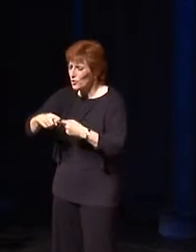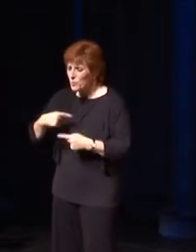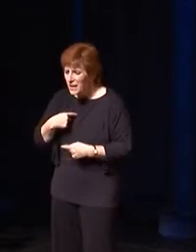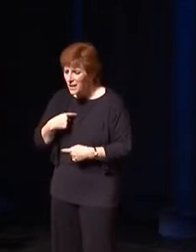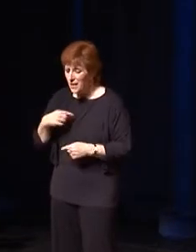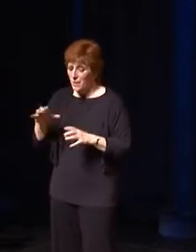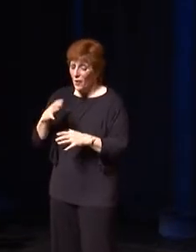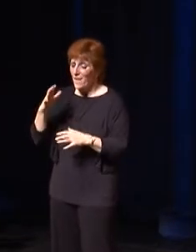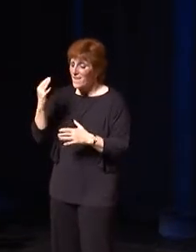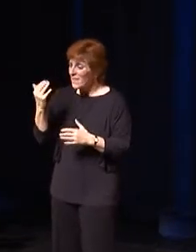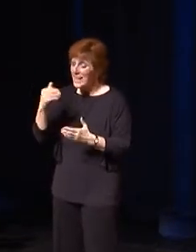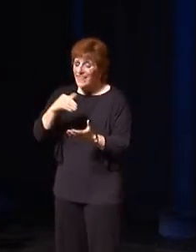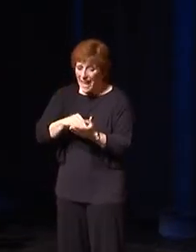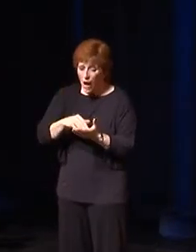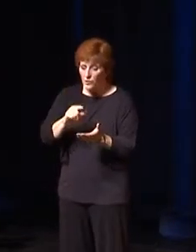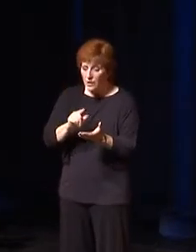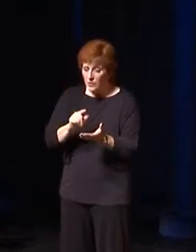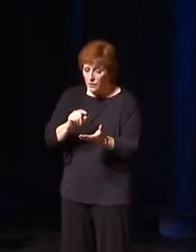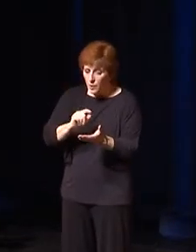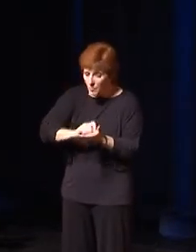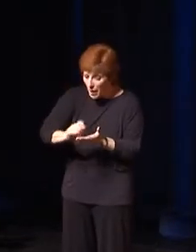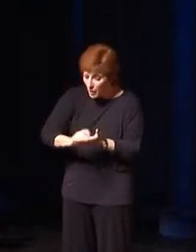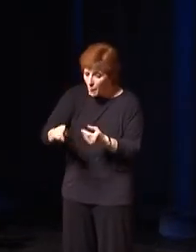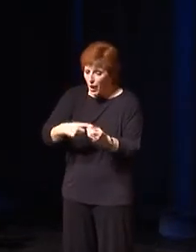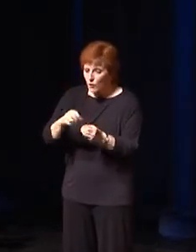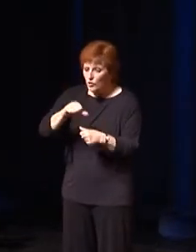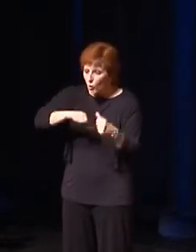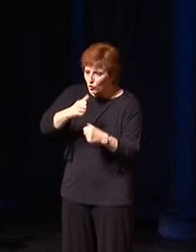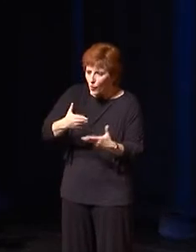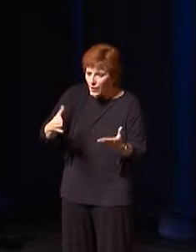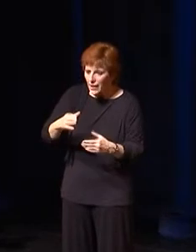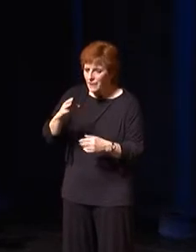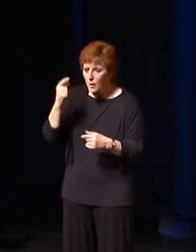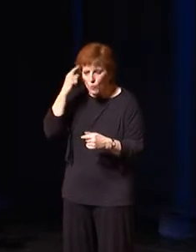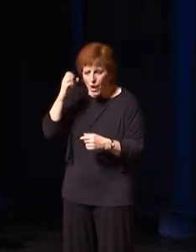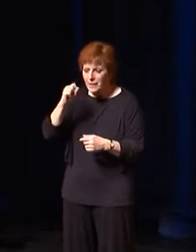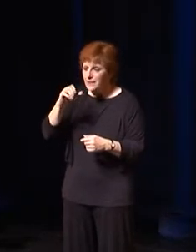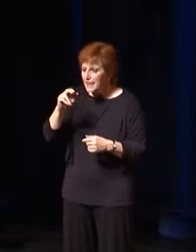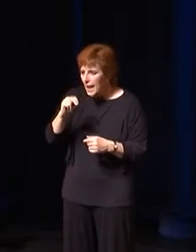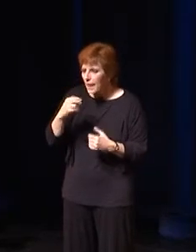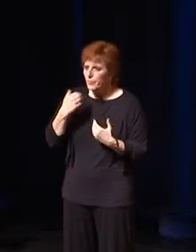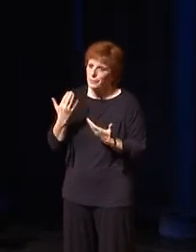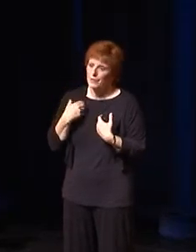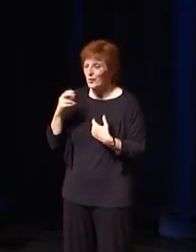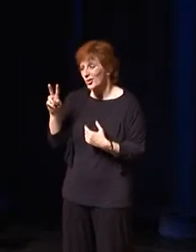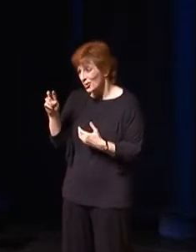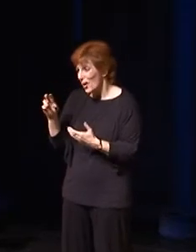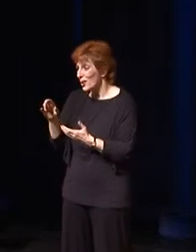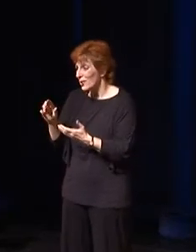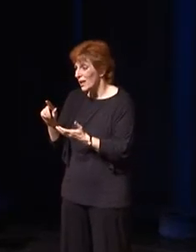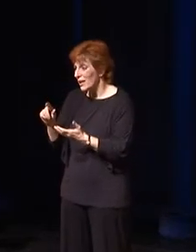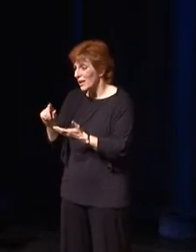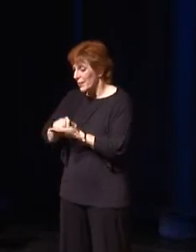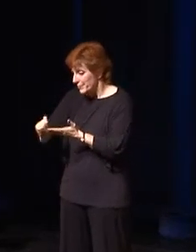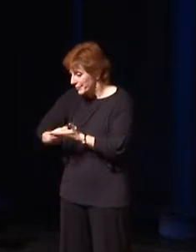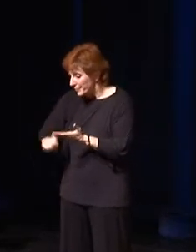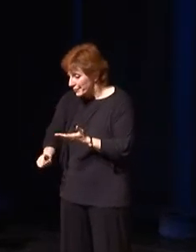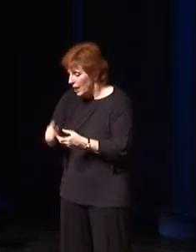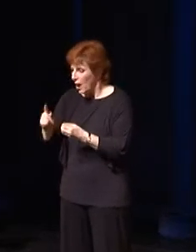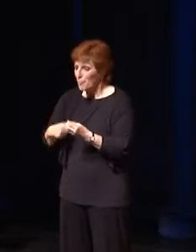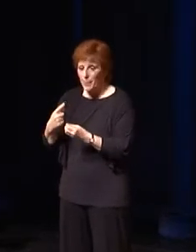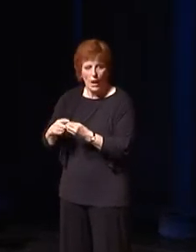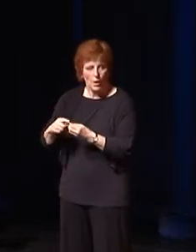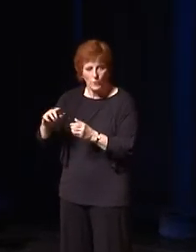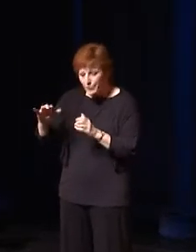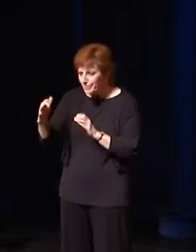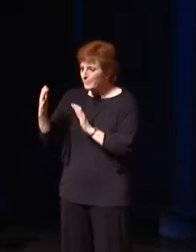done 15,000 papers on the social stuff and brain scans on that. You probably have 200 papers on face neurons